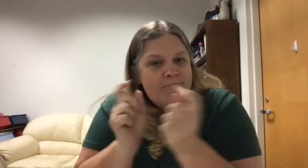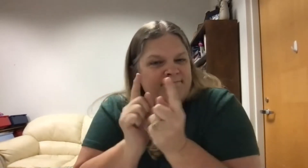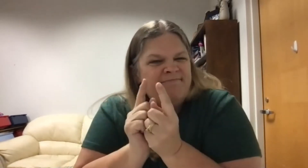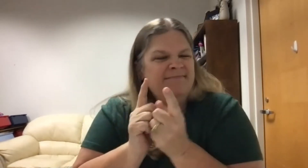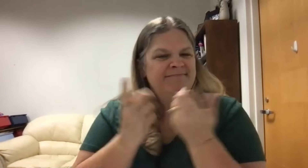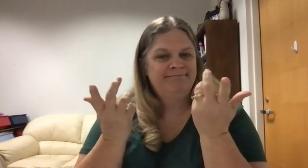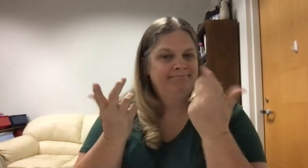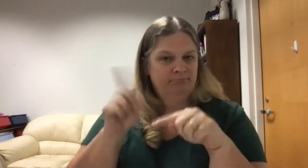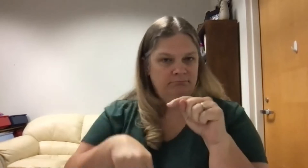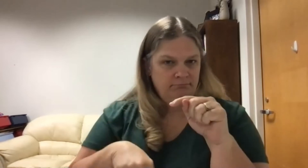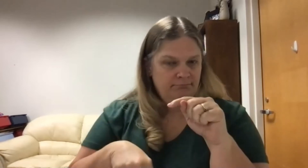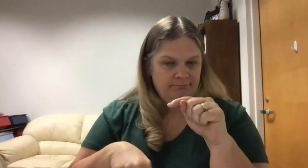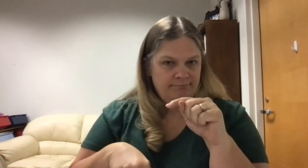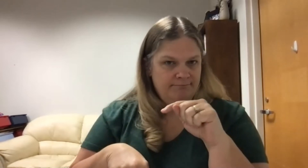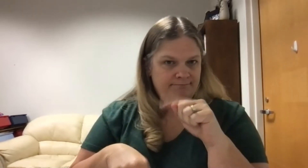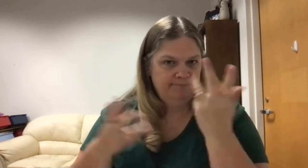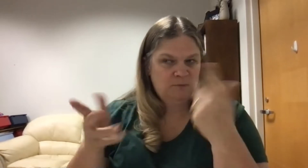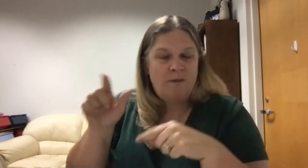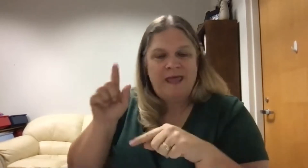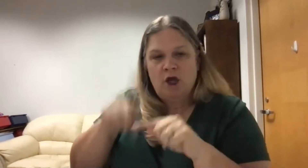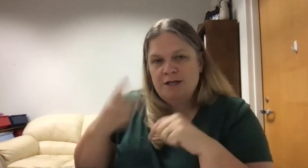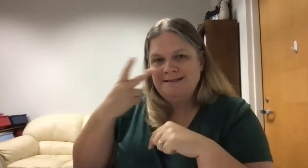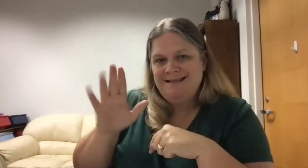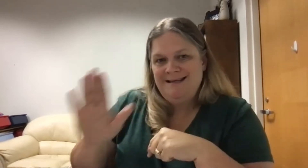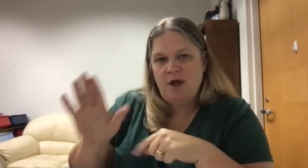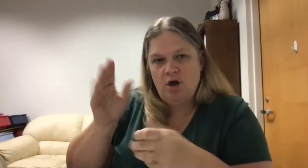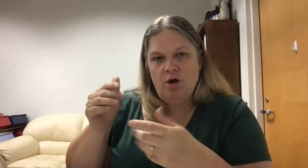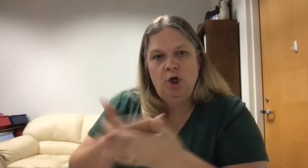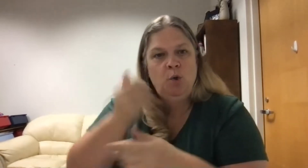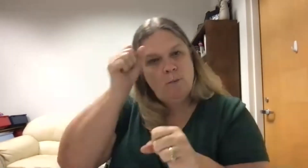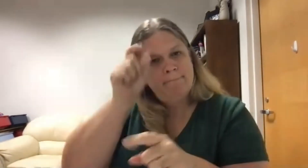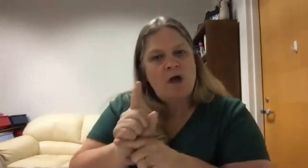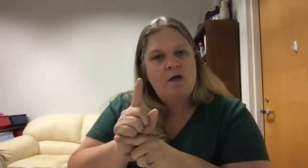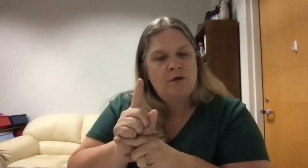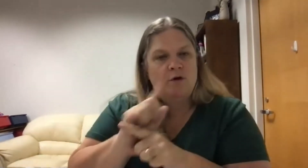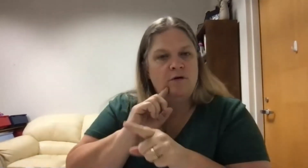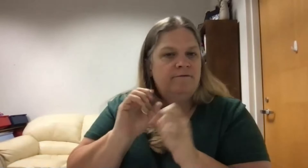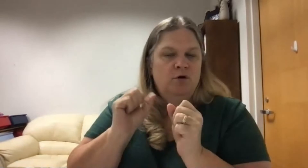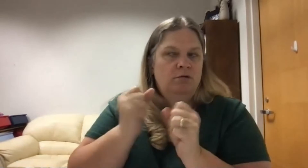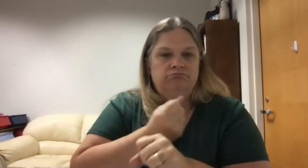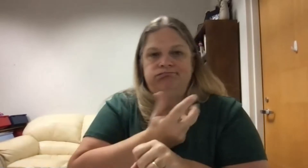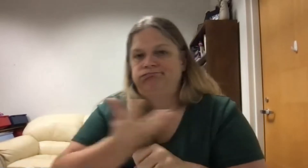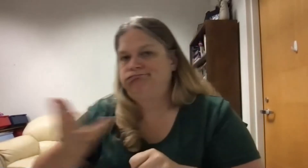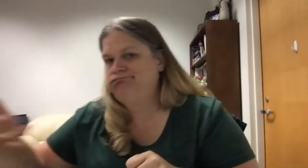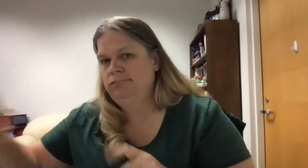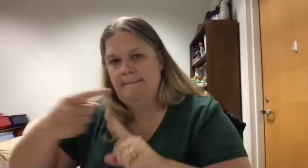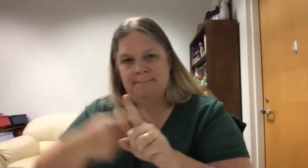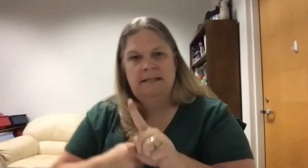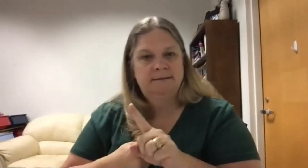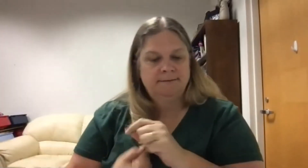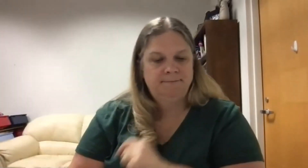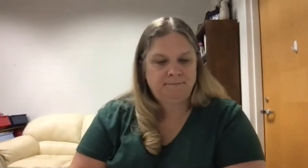and they really wanted to meet him, but they could not. They couldn't even see their newborn